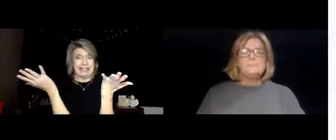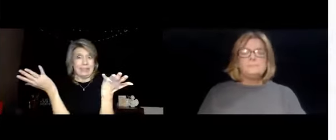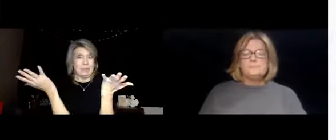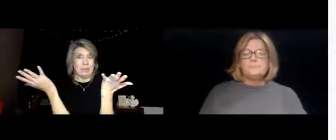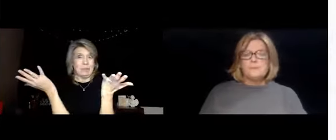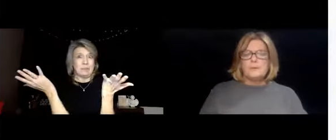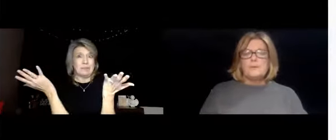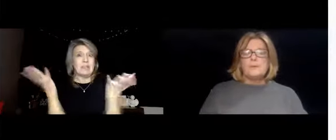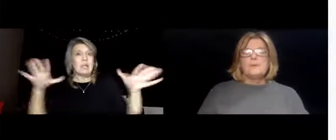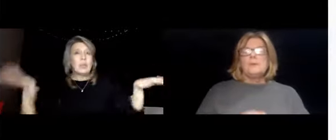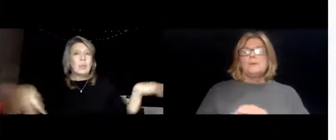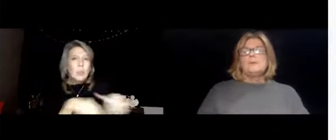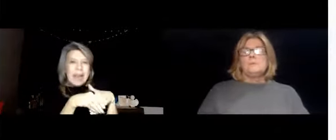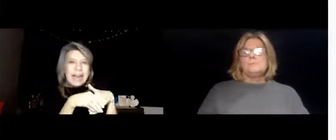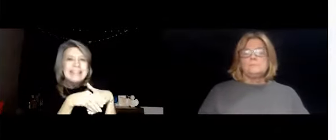unexpected, and